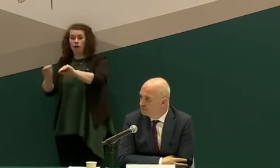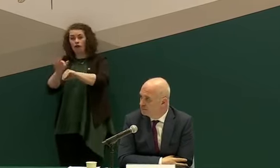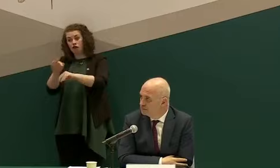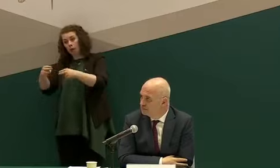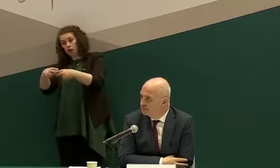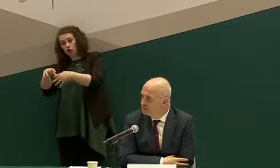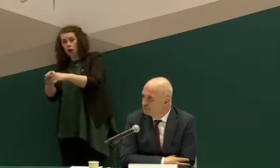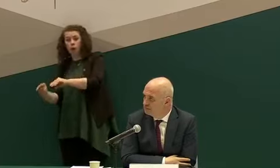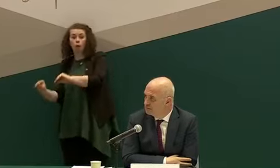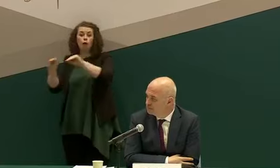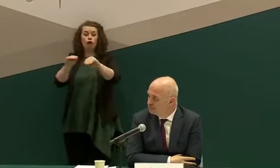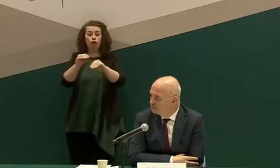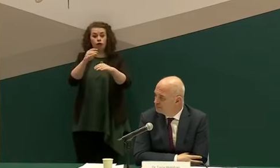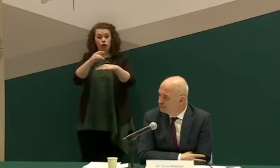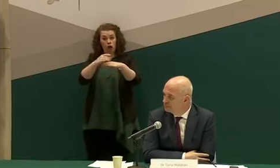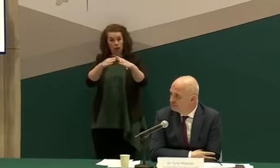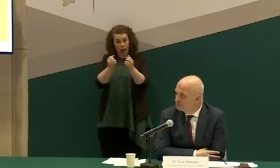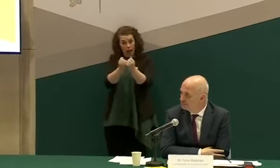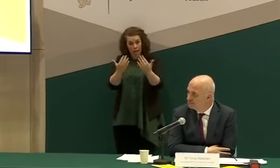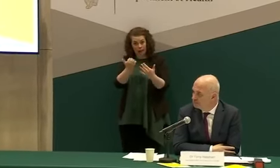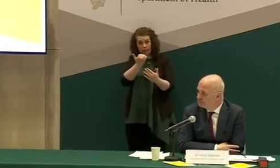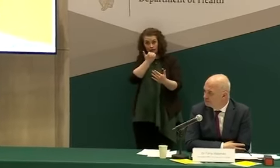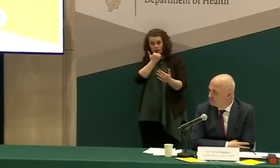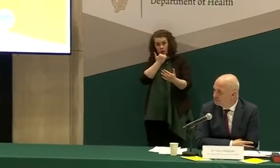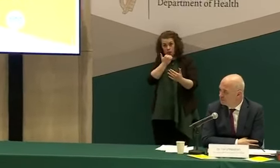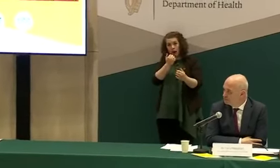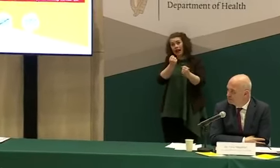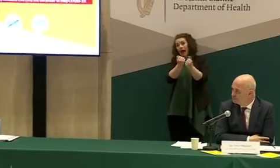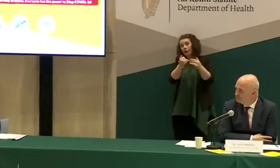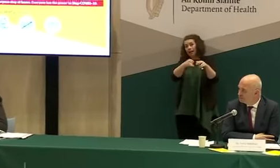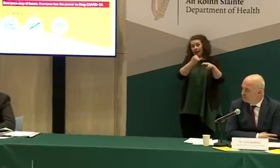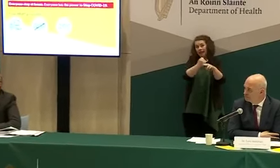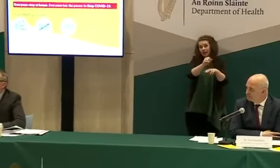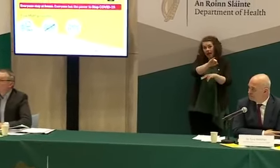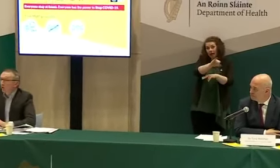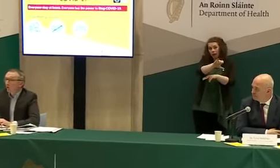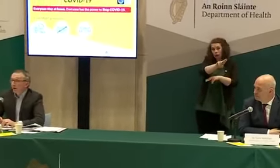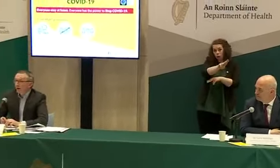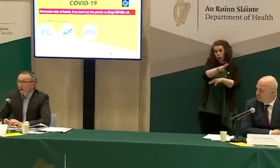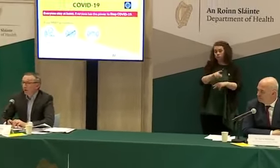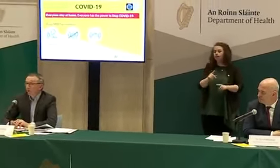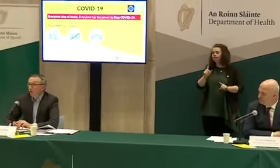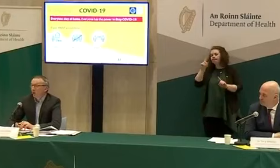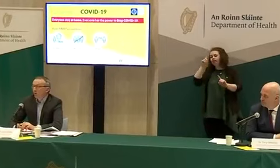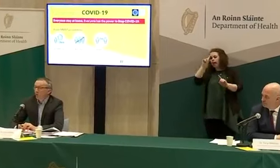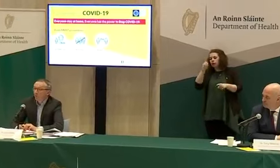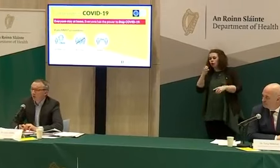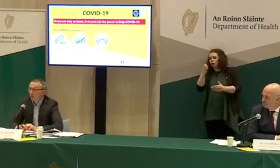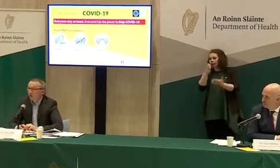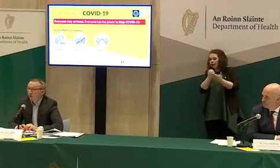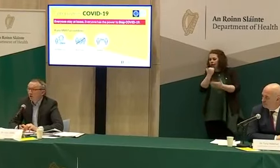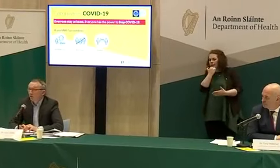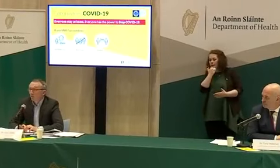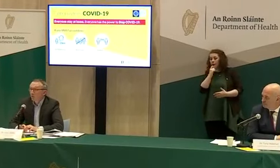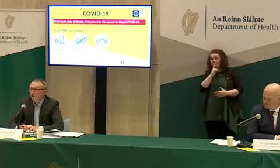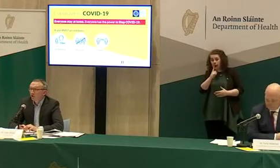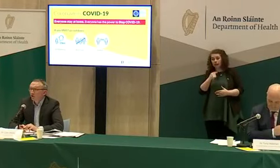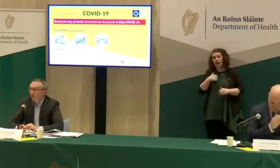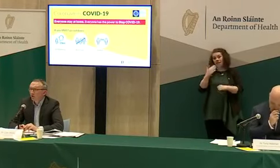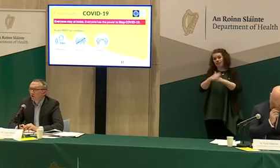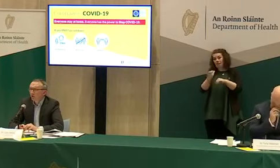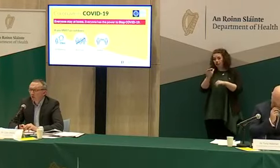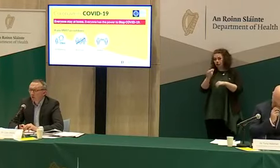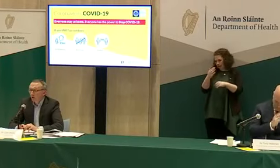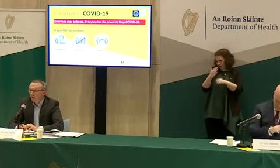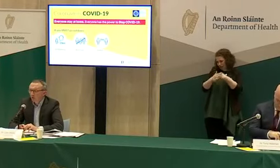nursing homes to hospitals and even into ICU? Paul, I don't have figures, but I know from talking directly to, as I said, in Portlaoise